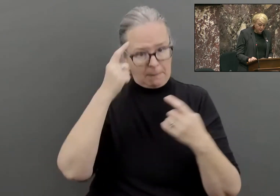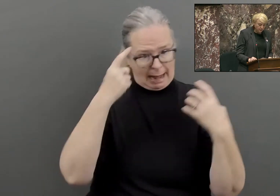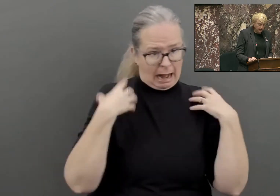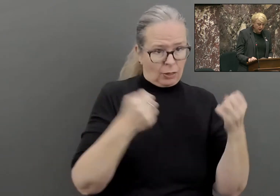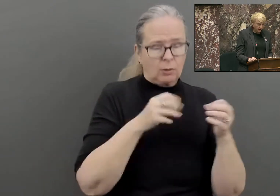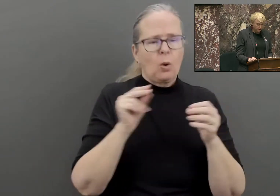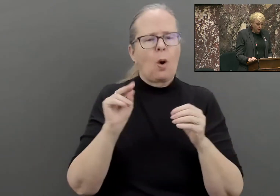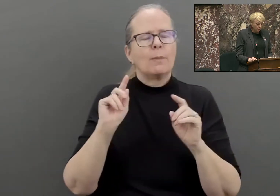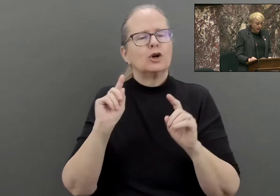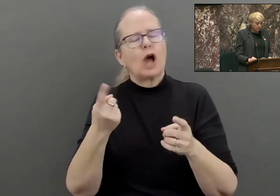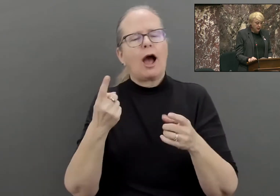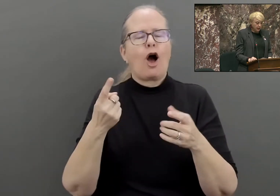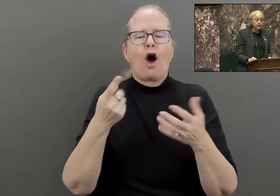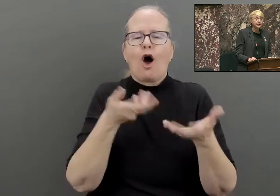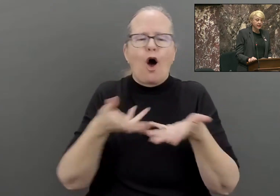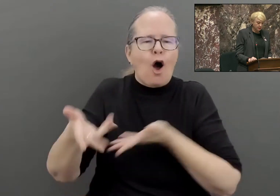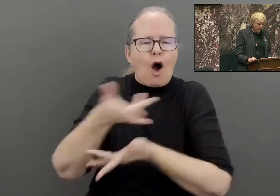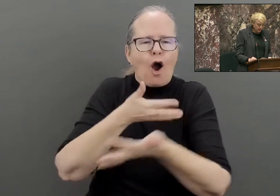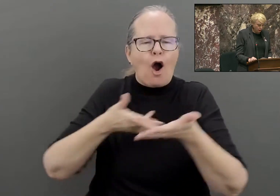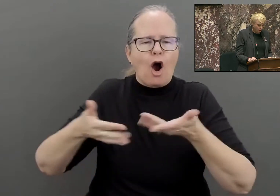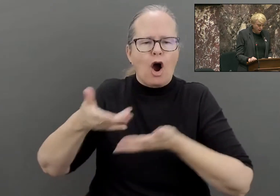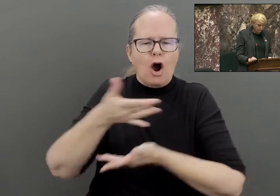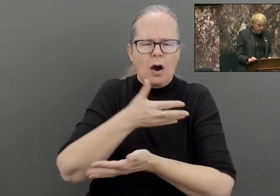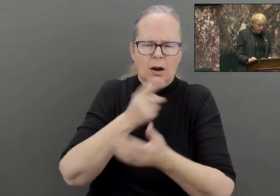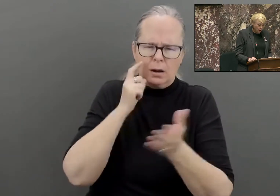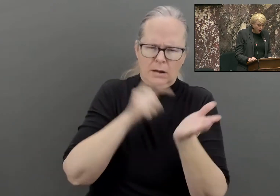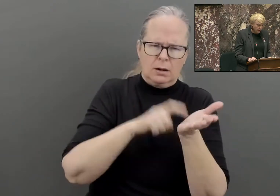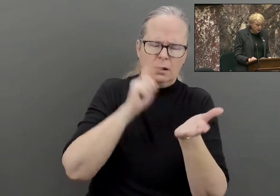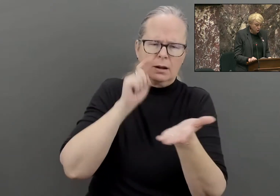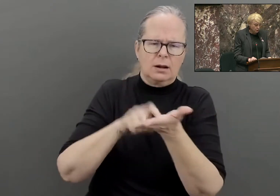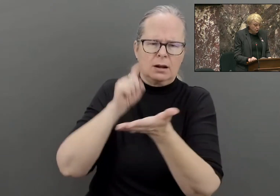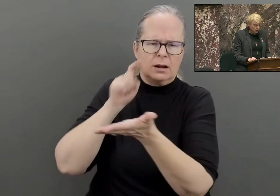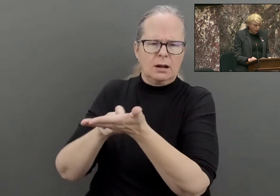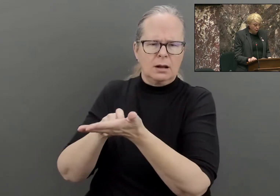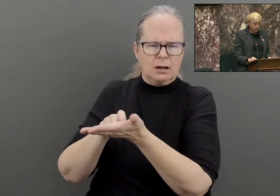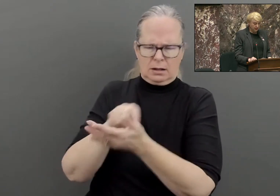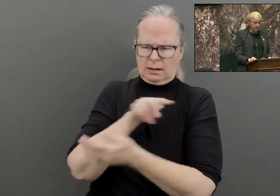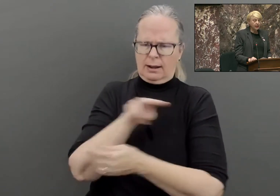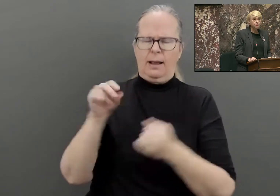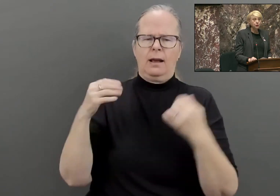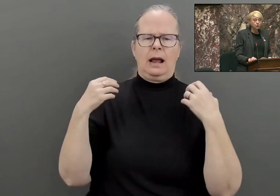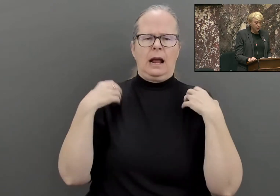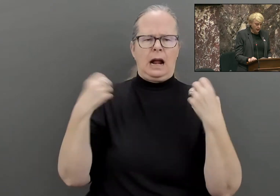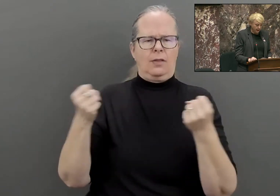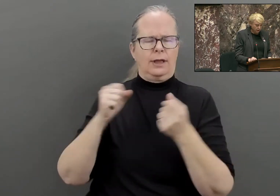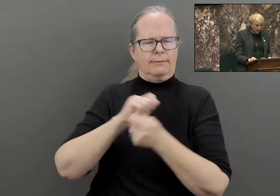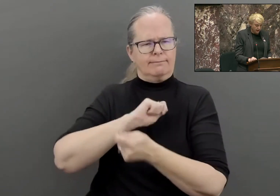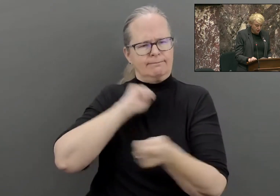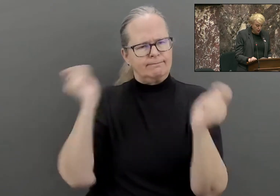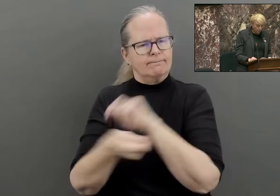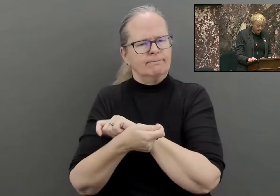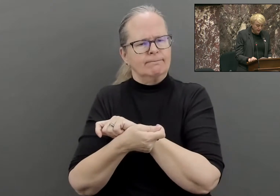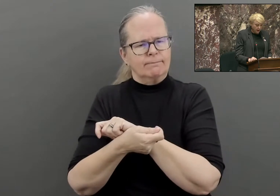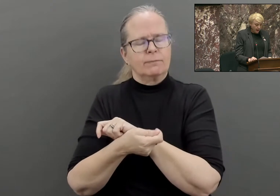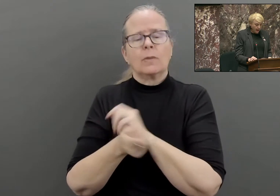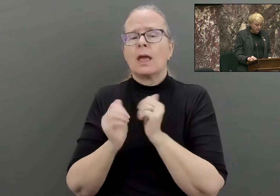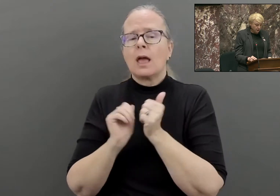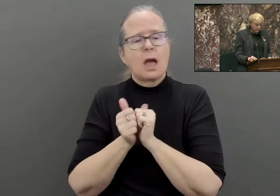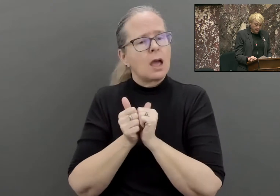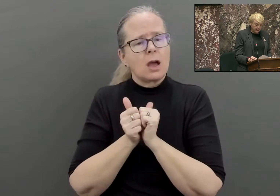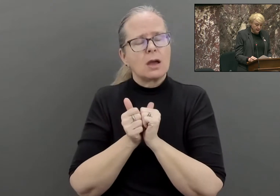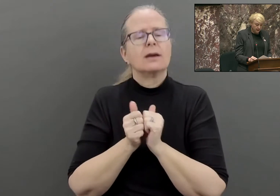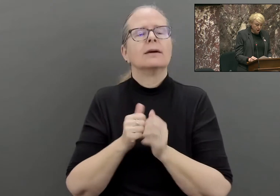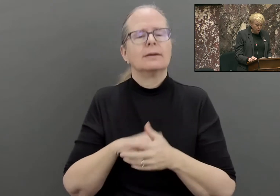Stand Up for Mental Health program is 6 months long. Comics do 2 shows, a debut and a grad show.